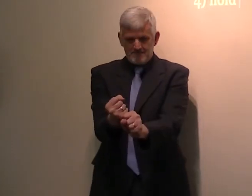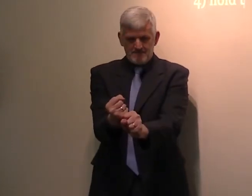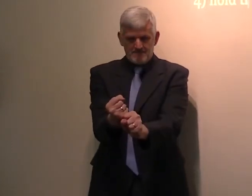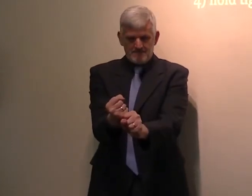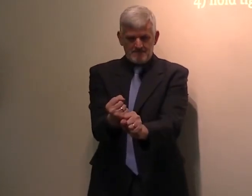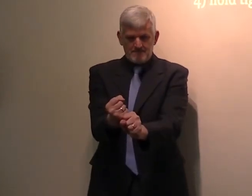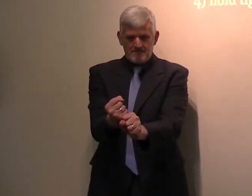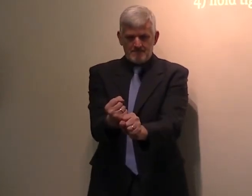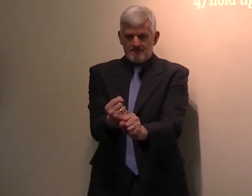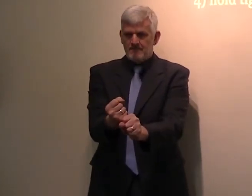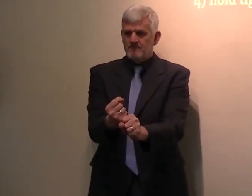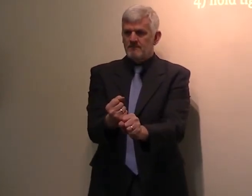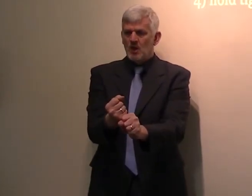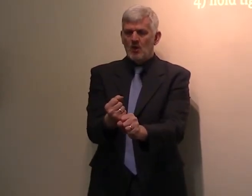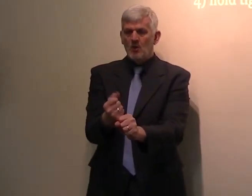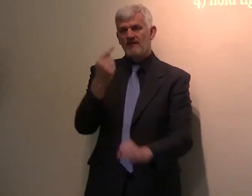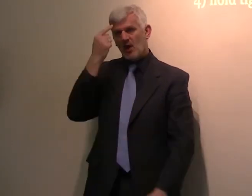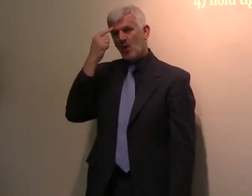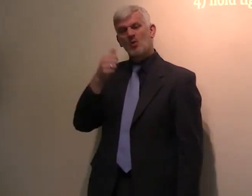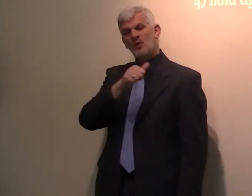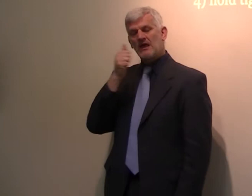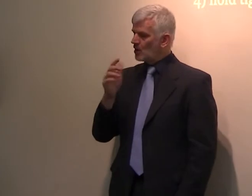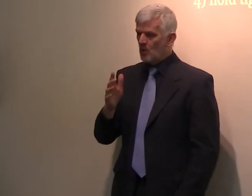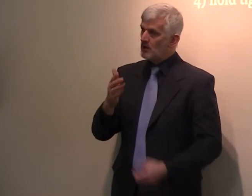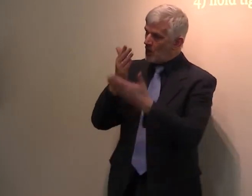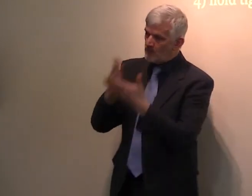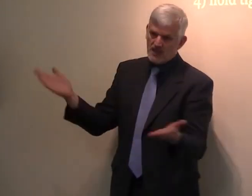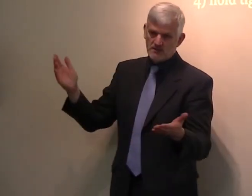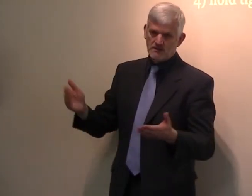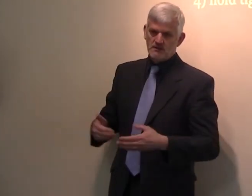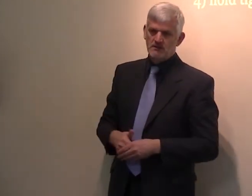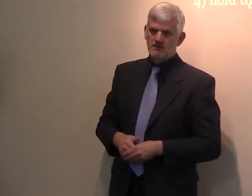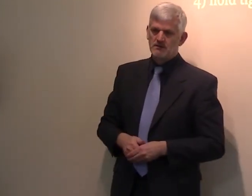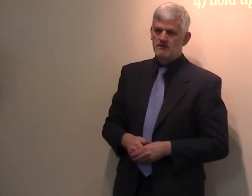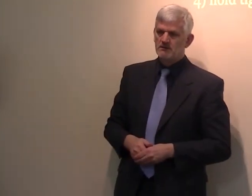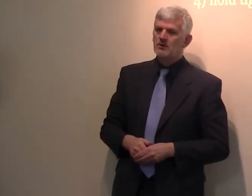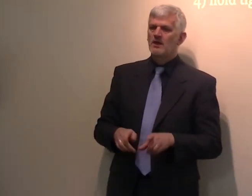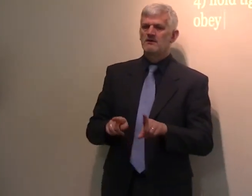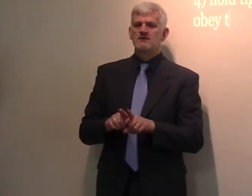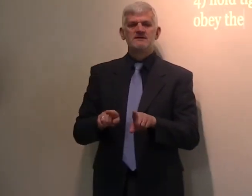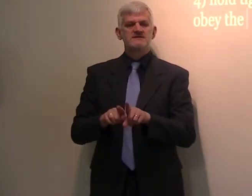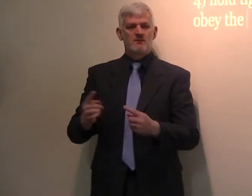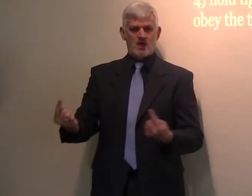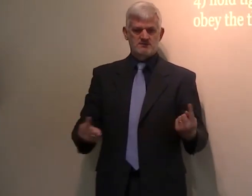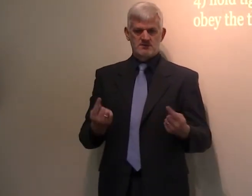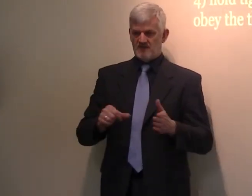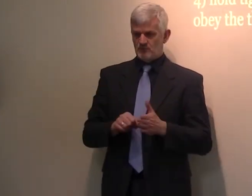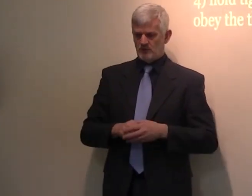things. Don't just appreciate them, but obey. You see, our problem, if I can point this, and every